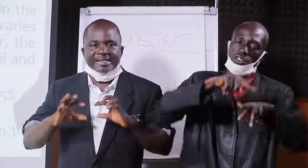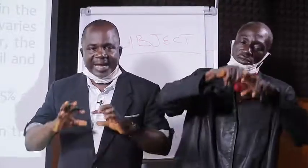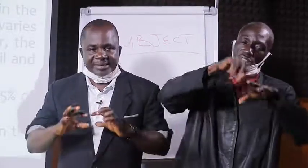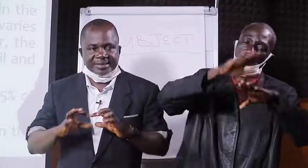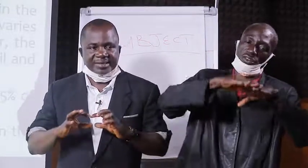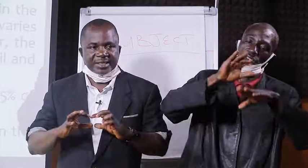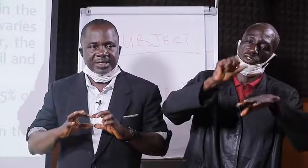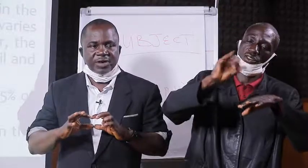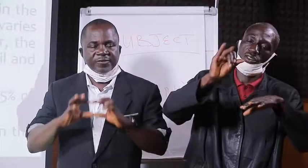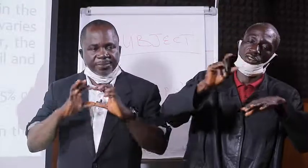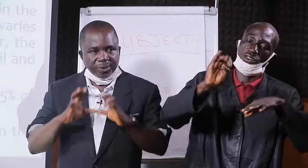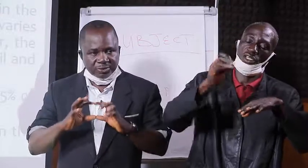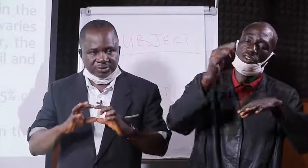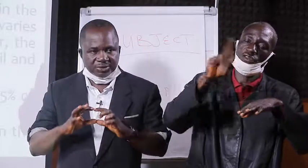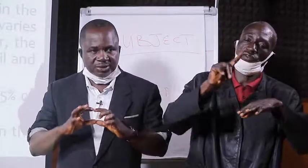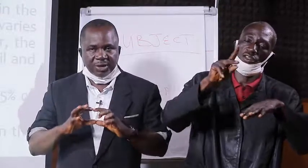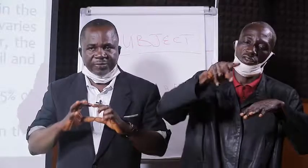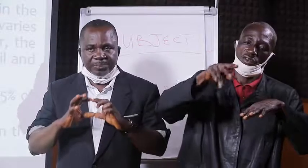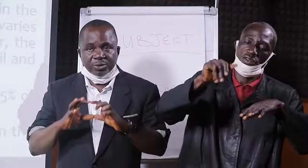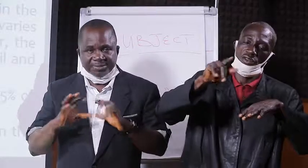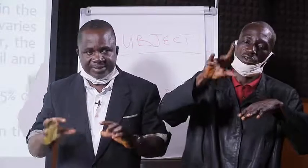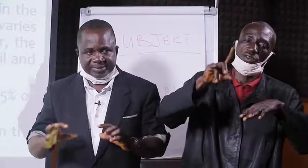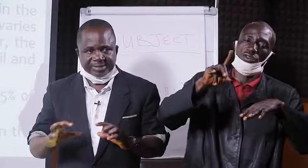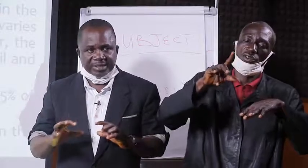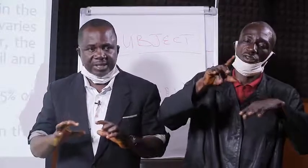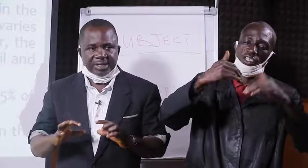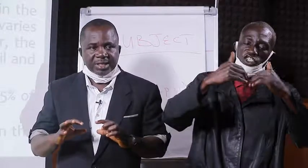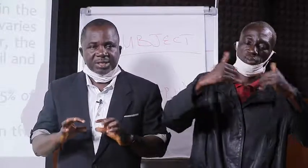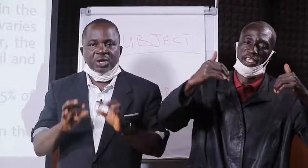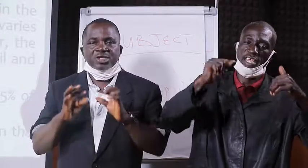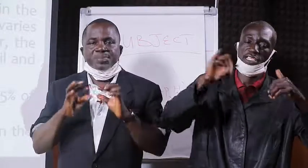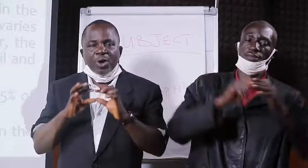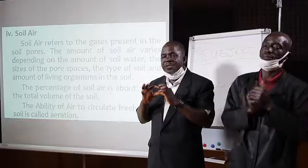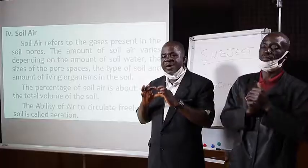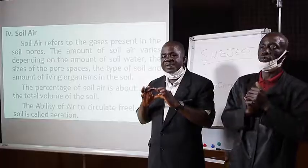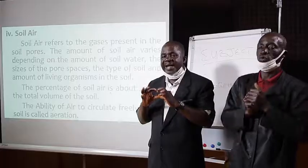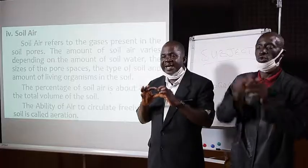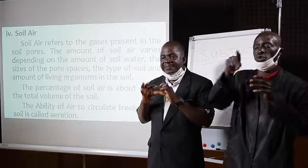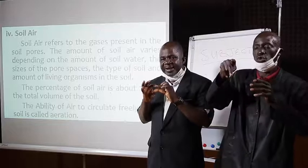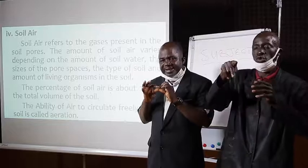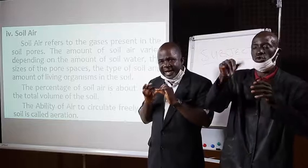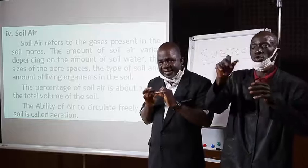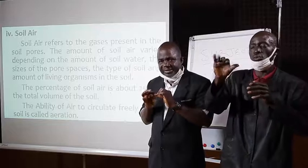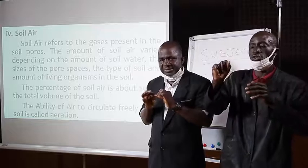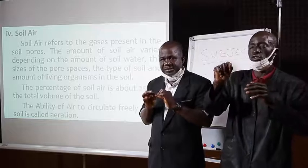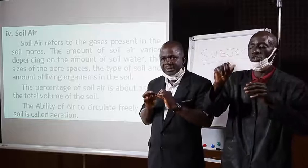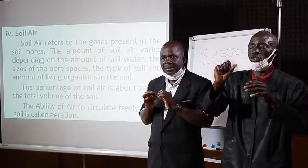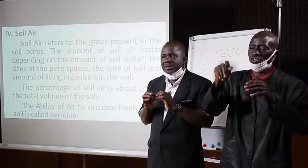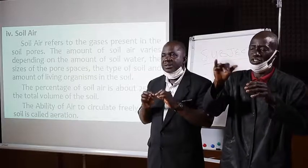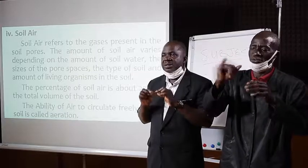on the size of the pores, of the pore space. So pore space that are very